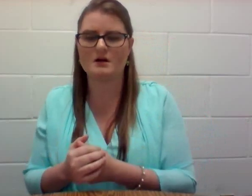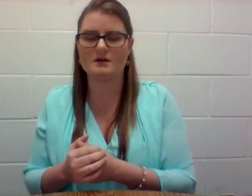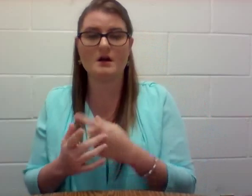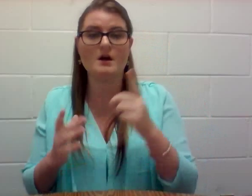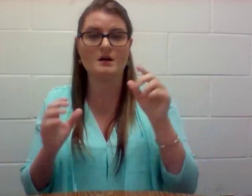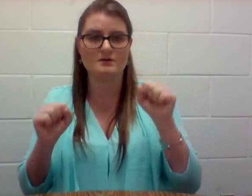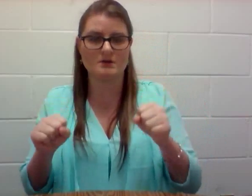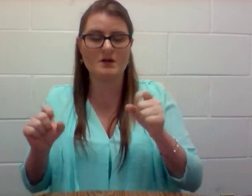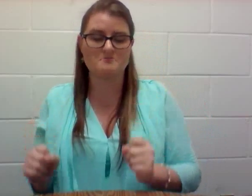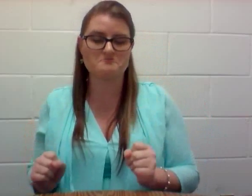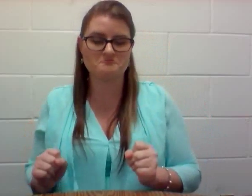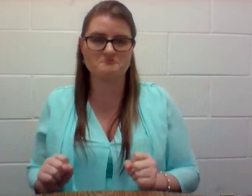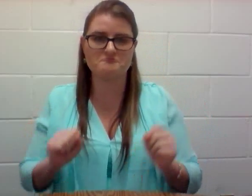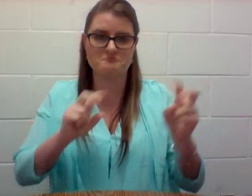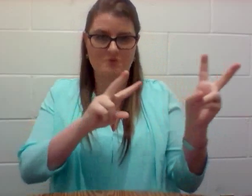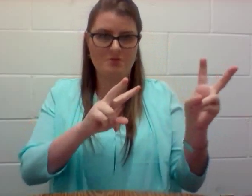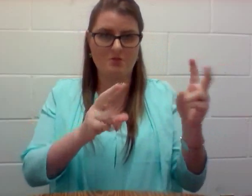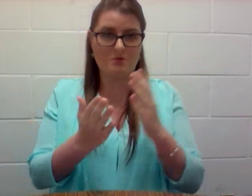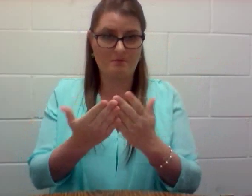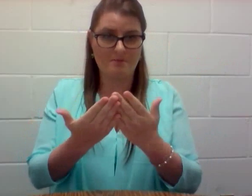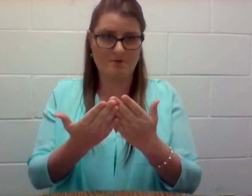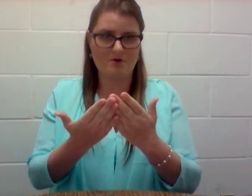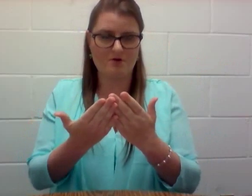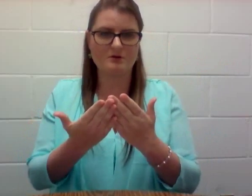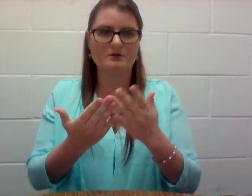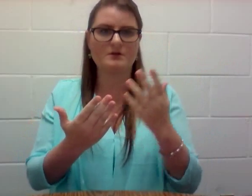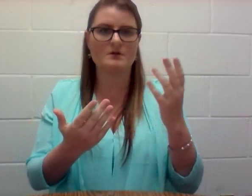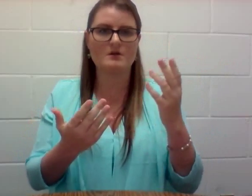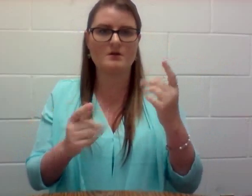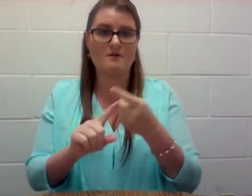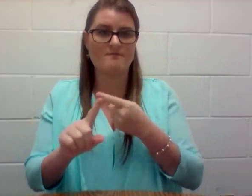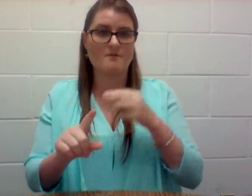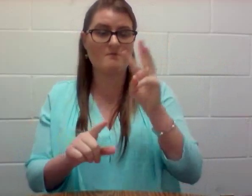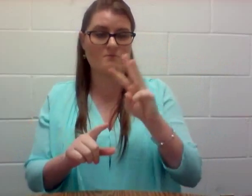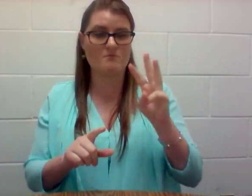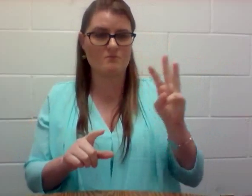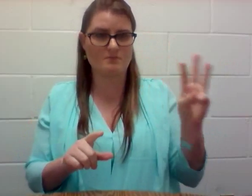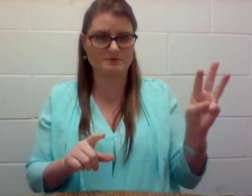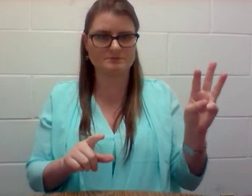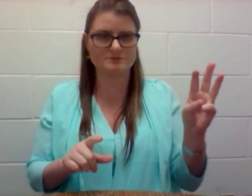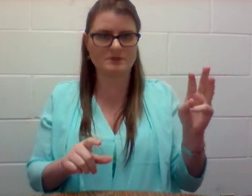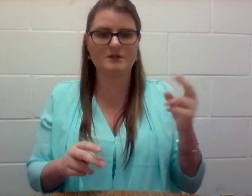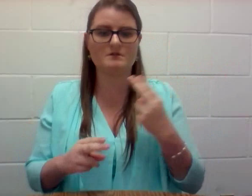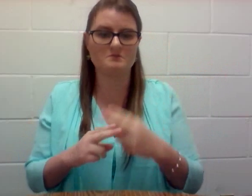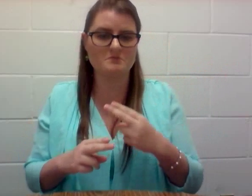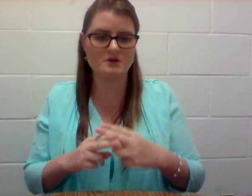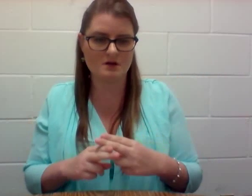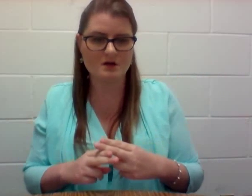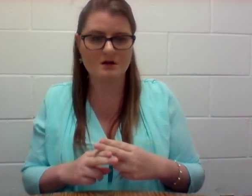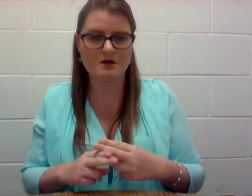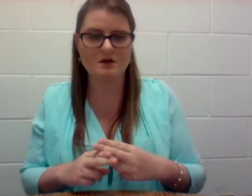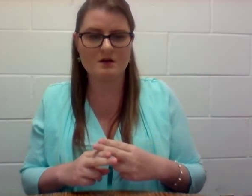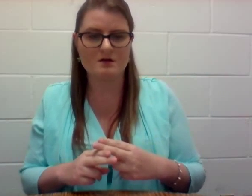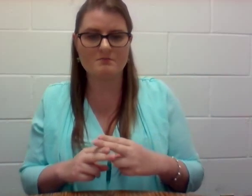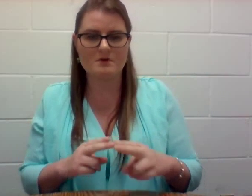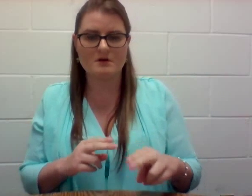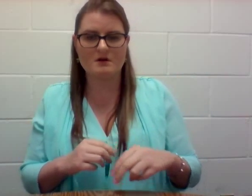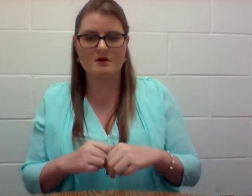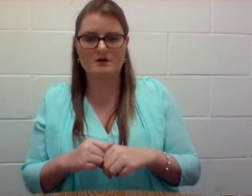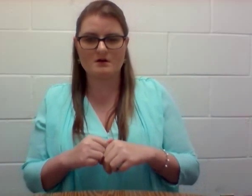desiringgod.org/books. It's titled, What's the Difference? Tomorrow, a listener asks, how culturally up-to-date must my pastor